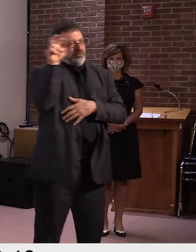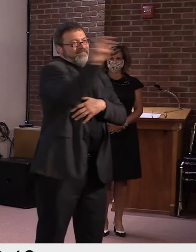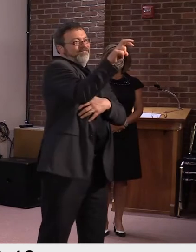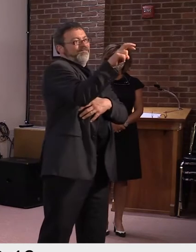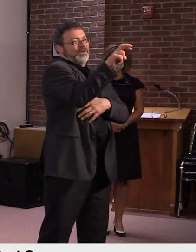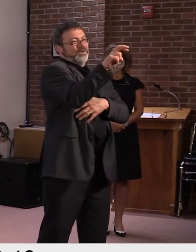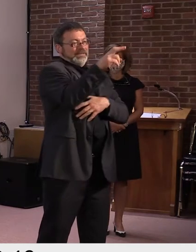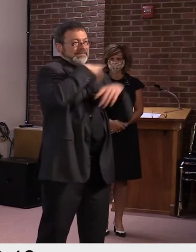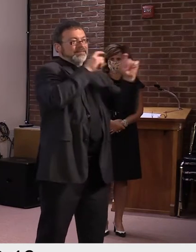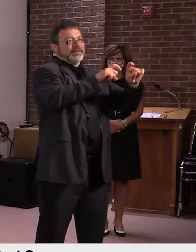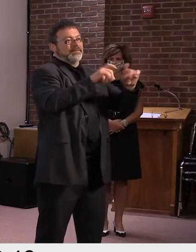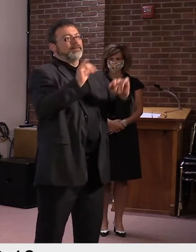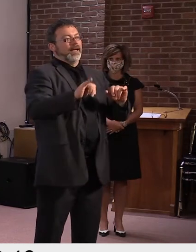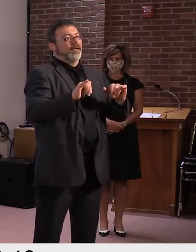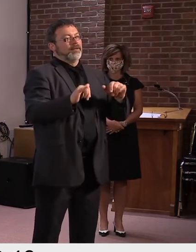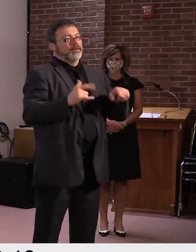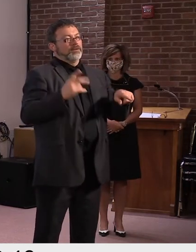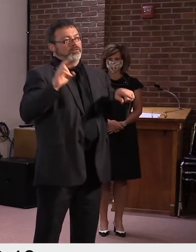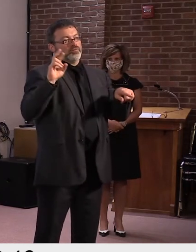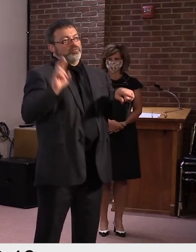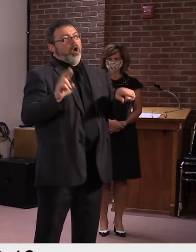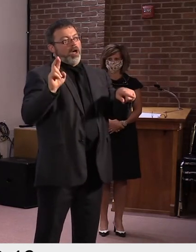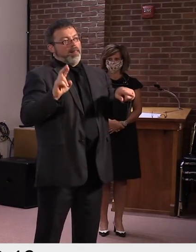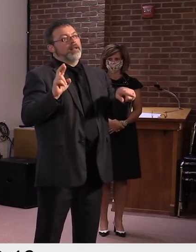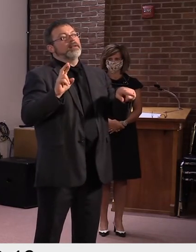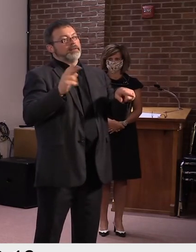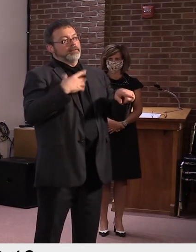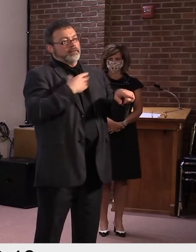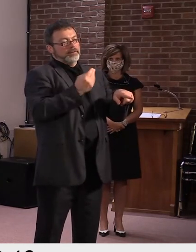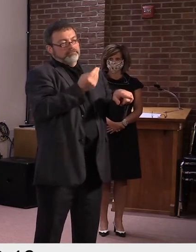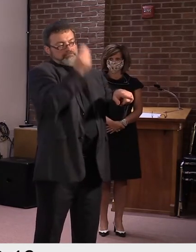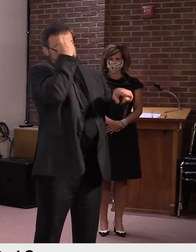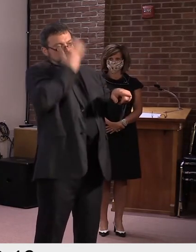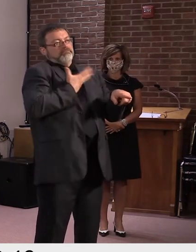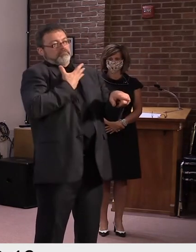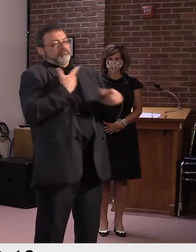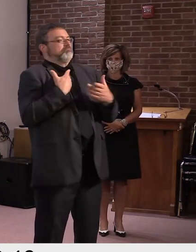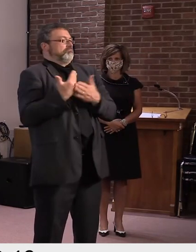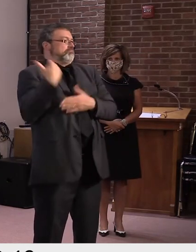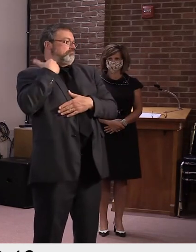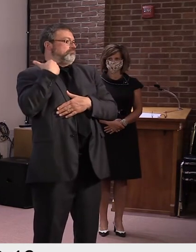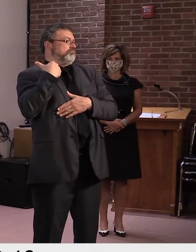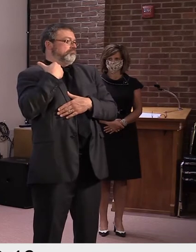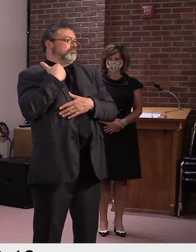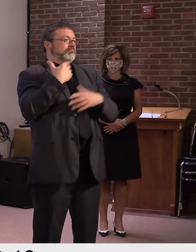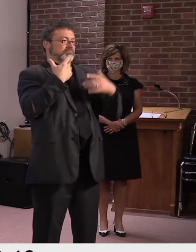Valley. We'll be testing Marble Valley again on Monday.